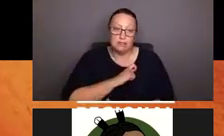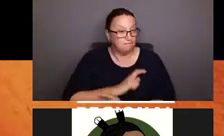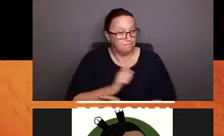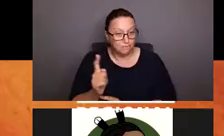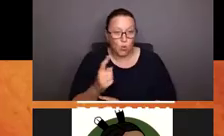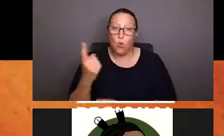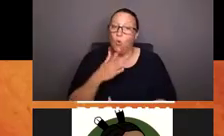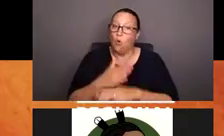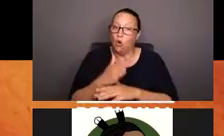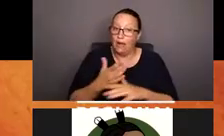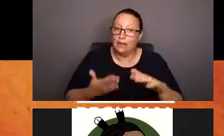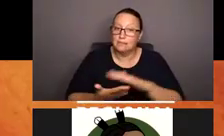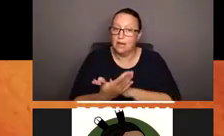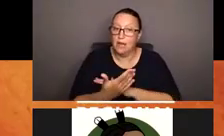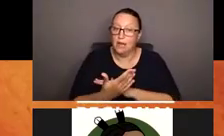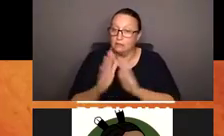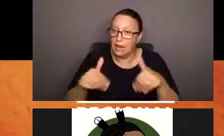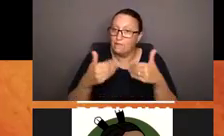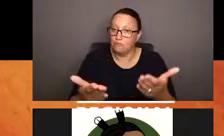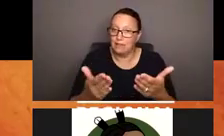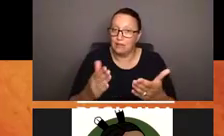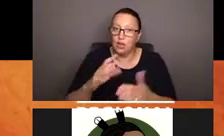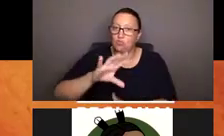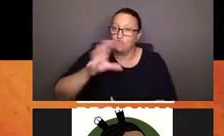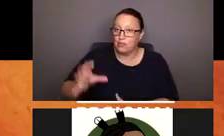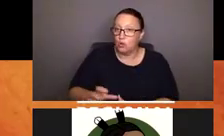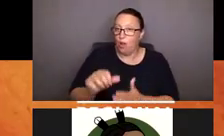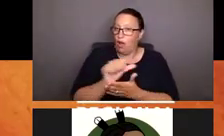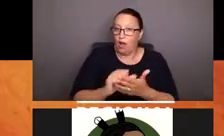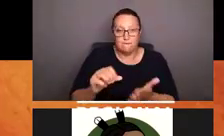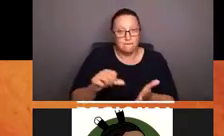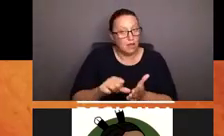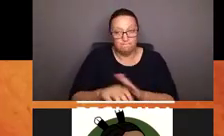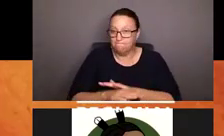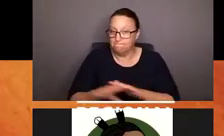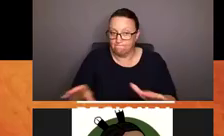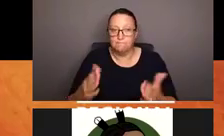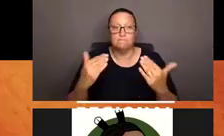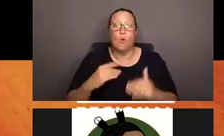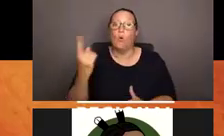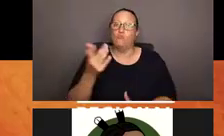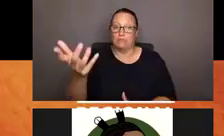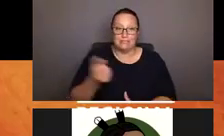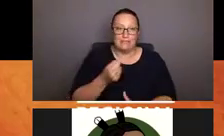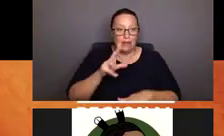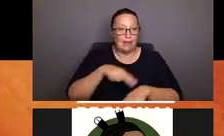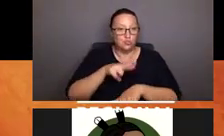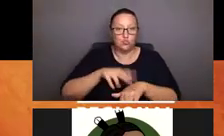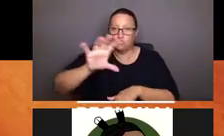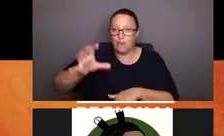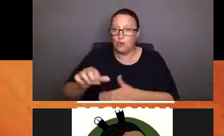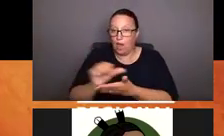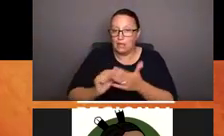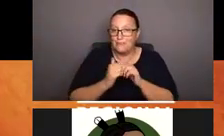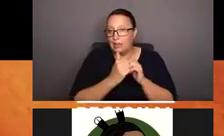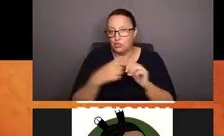employees directly involved in the delivery of the Regional Arts Fund, and recipients of a National Regional Arts Fellowship within the